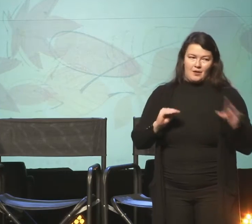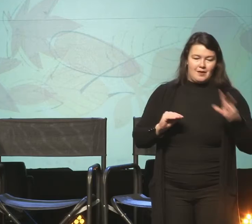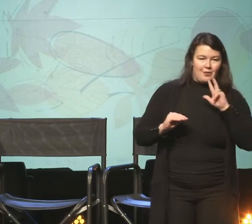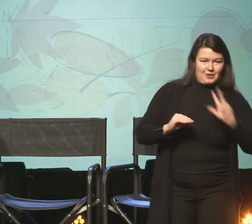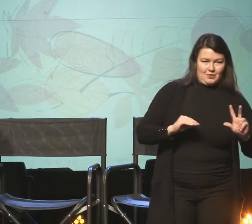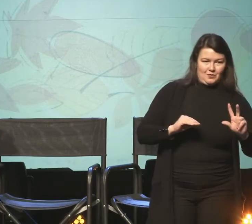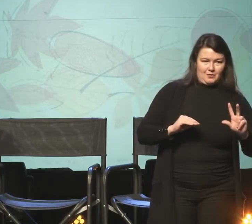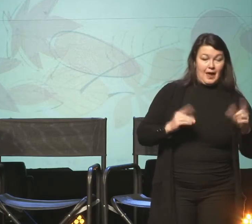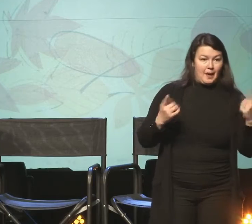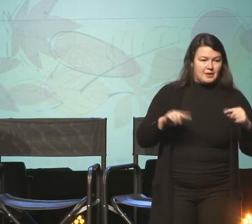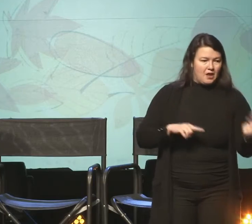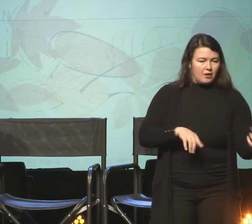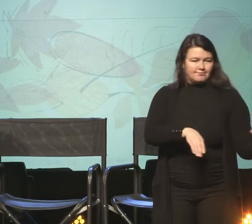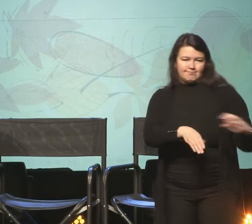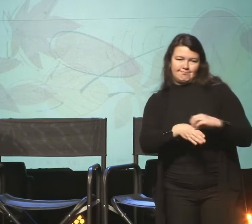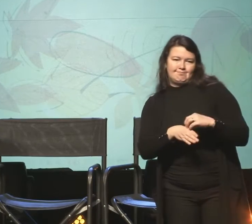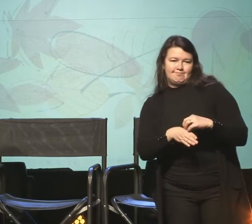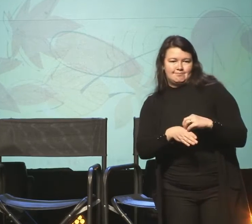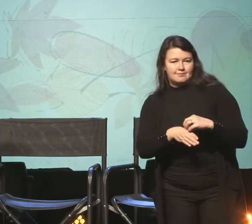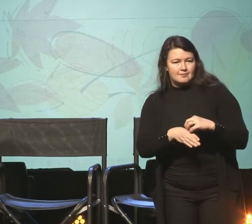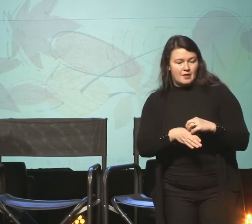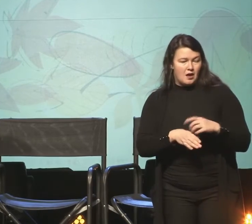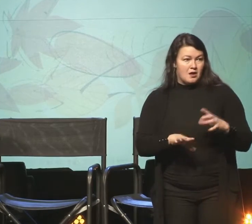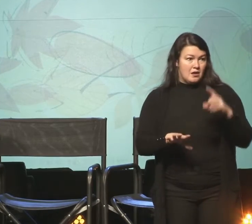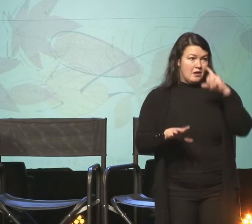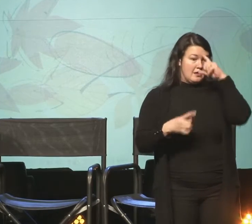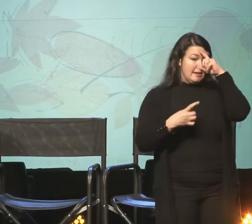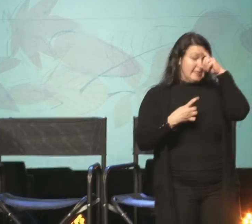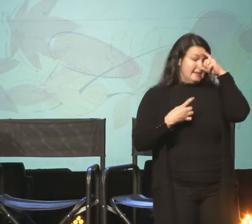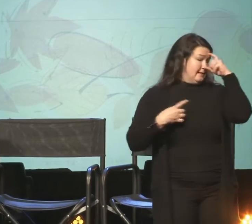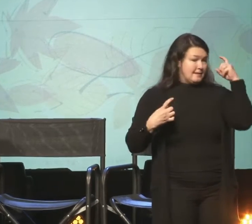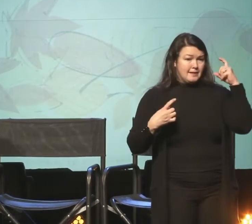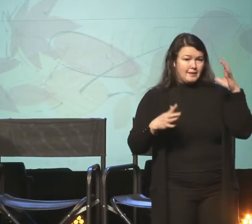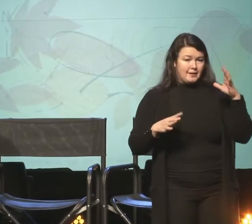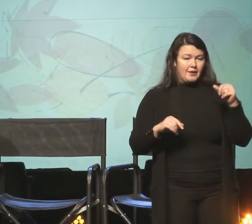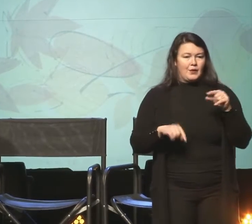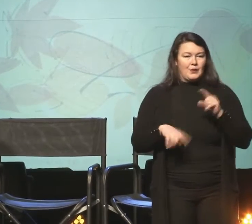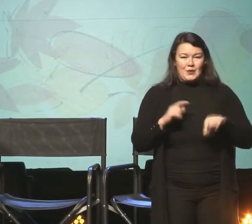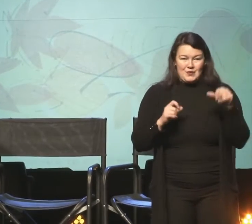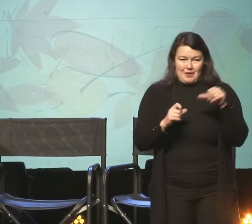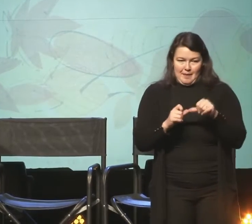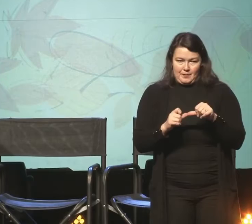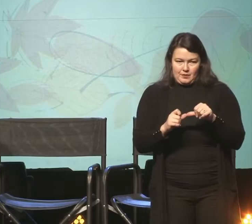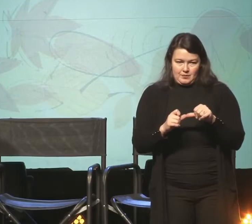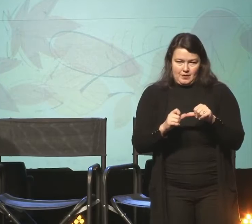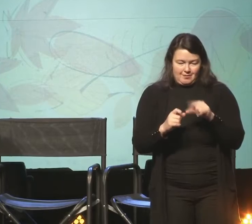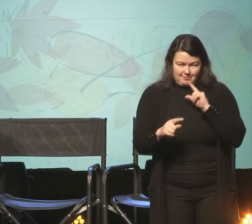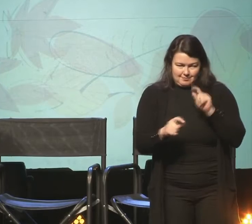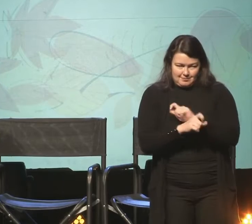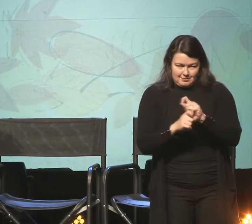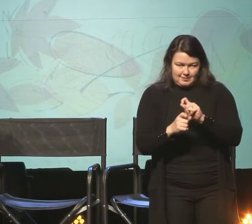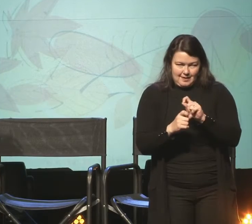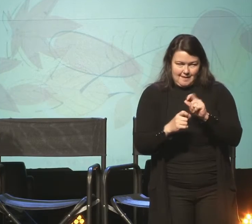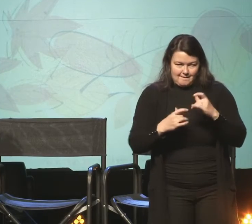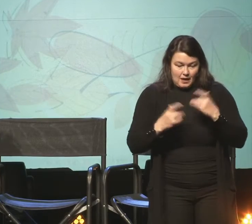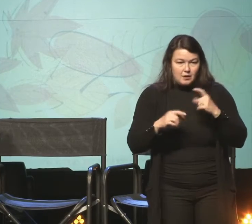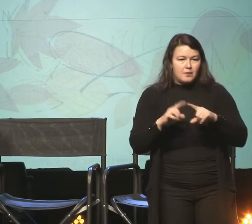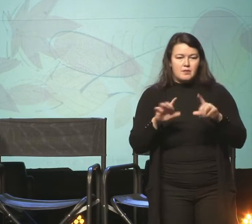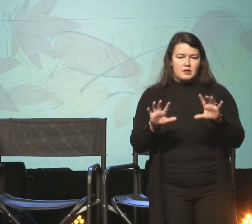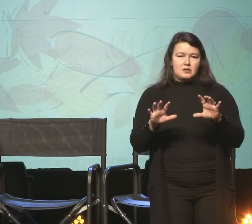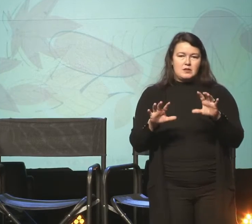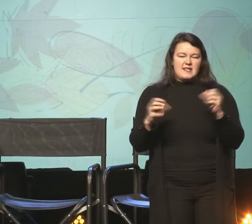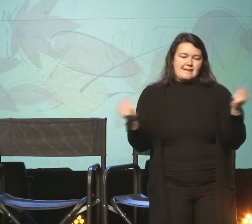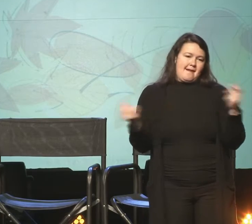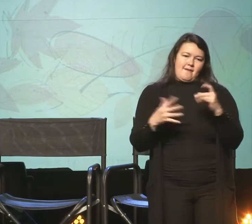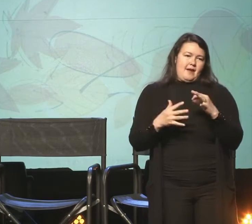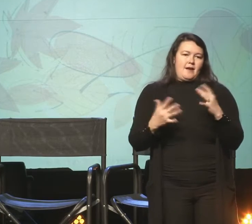old, he got bit by a dog. And that traumatized him. And he didn't remember it, but he just knew that it had happened, and he was very terrified of dogs.